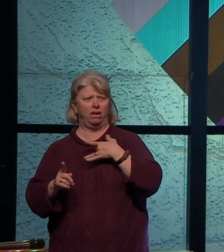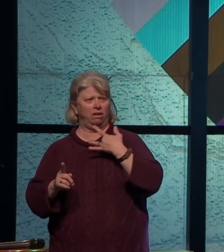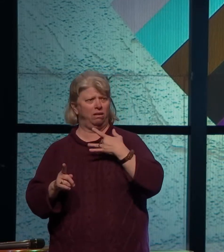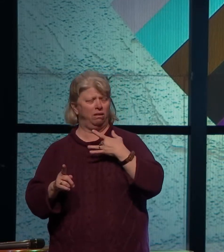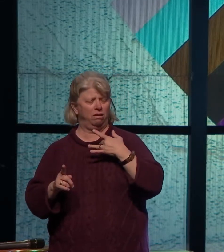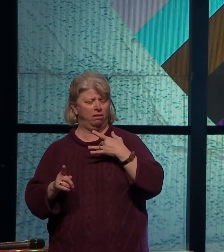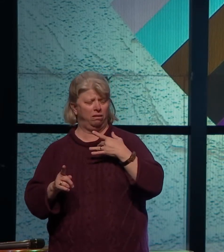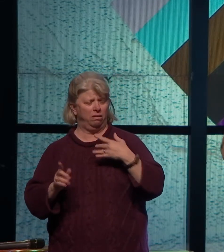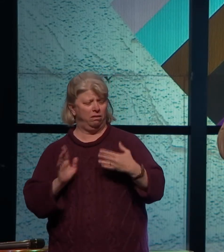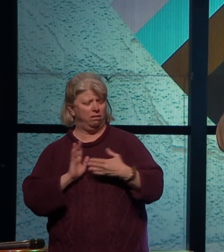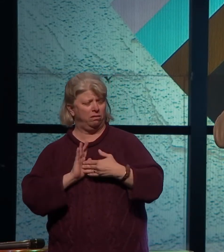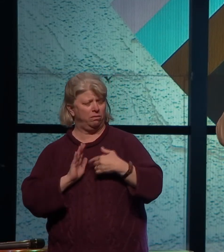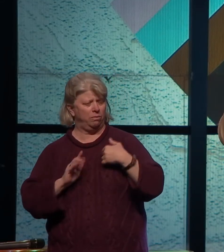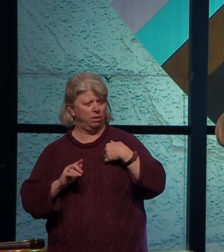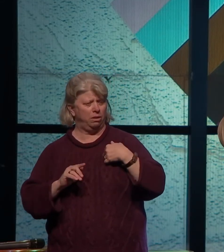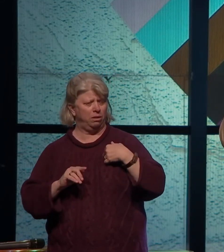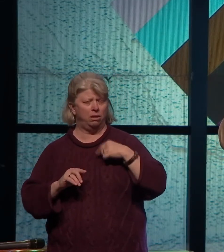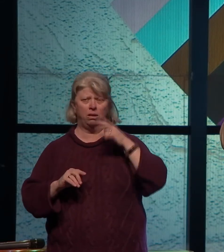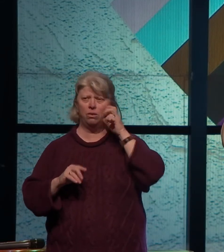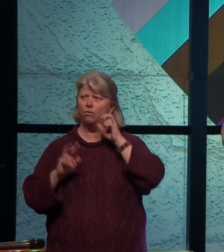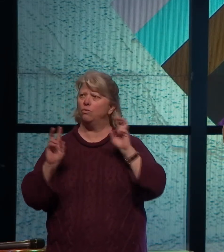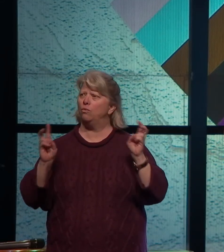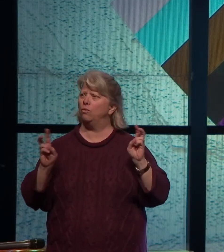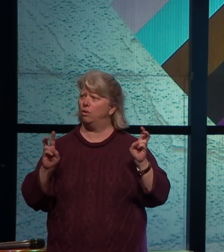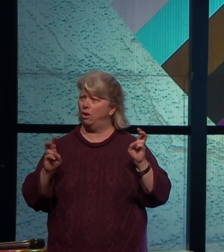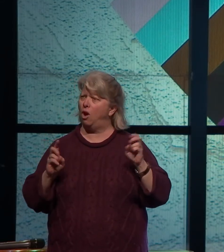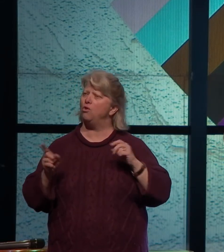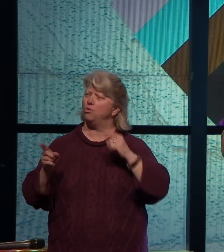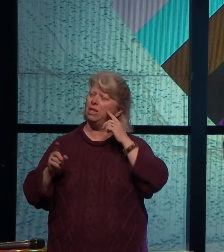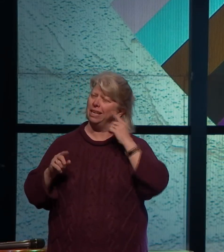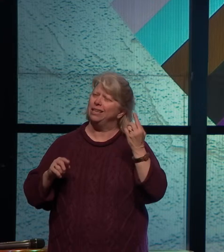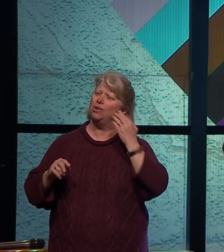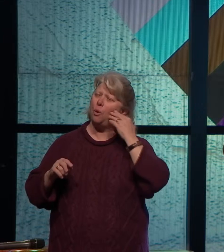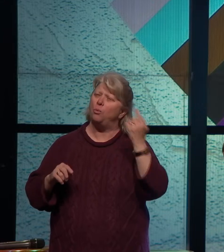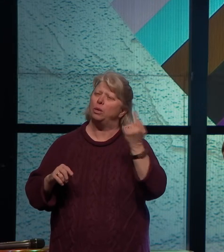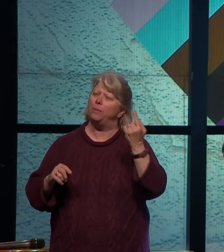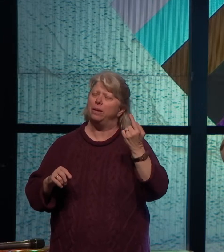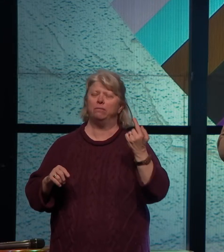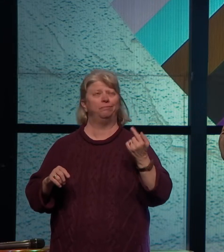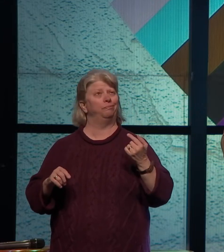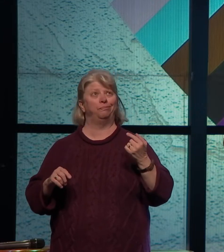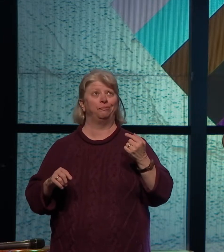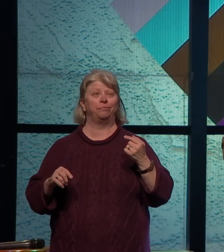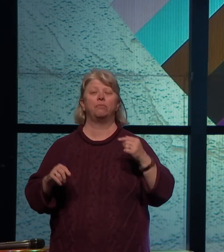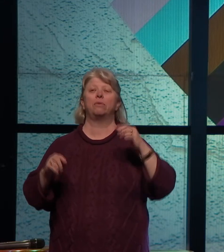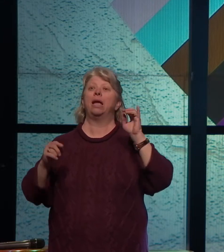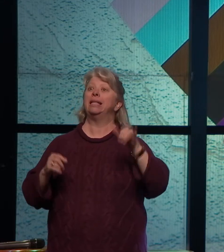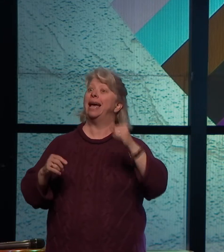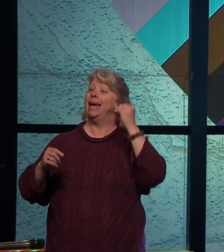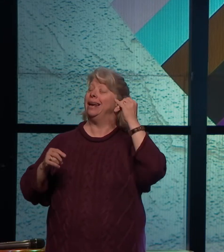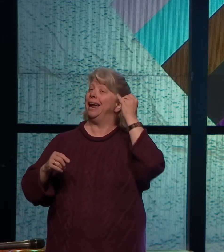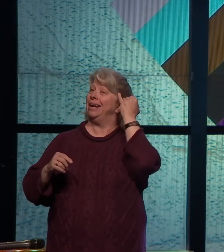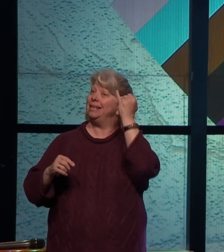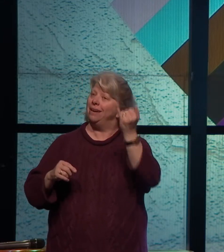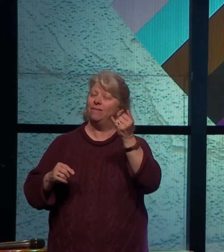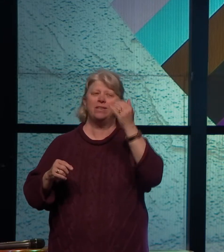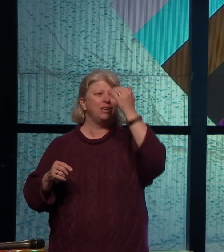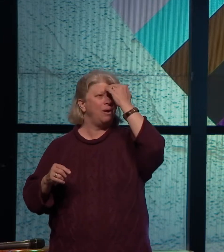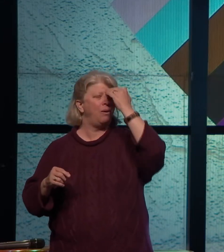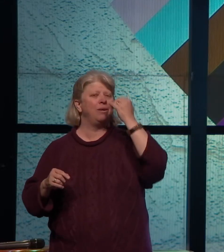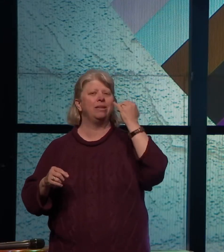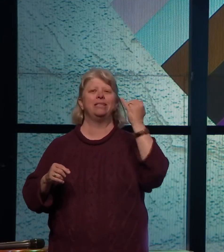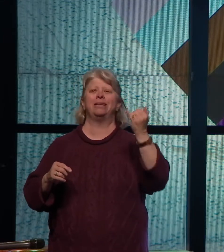betrayal. And then you hear this phrase, oh, you think you know someone. Like this idea of knowledge, this idea